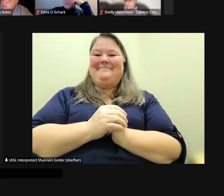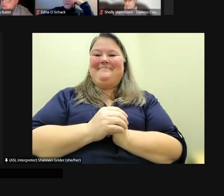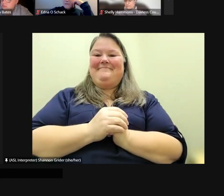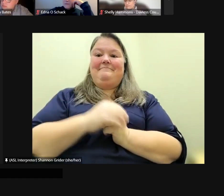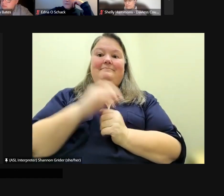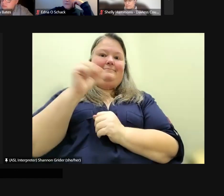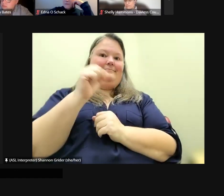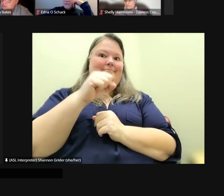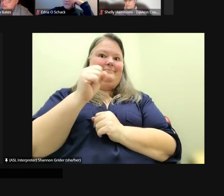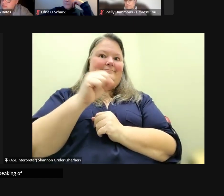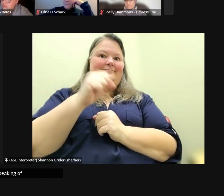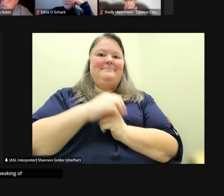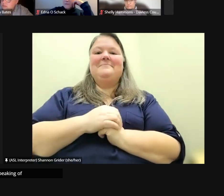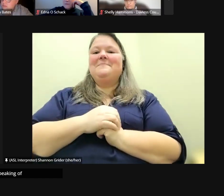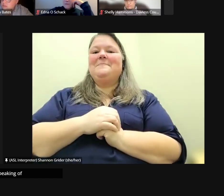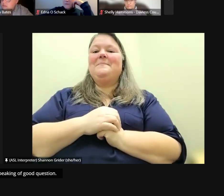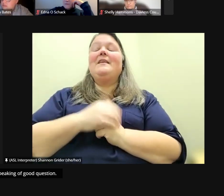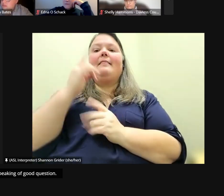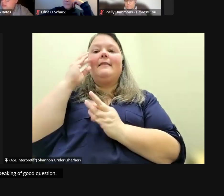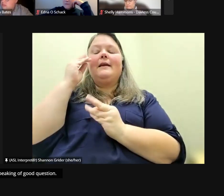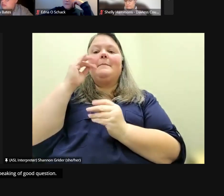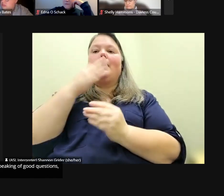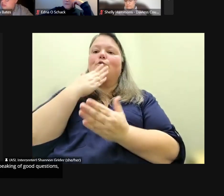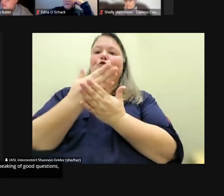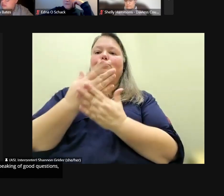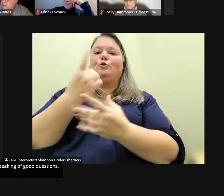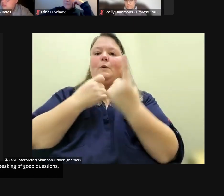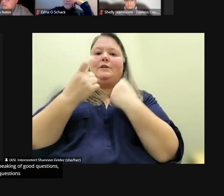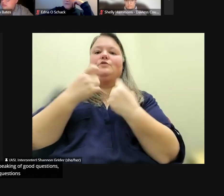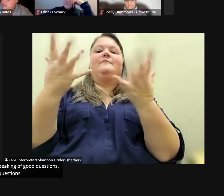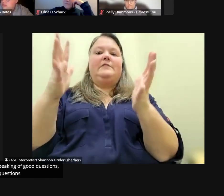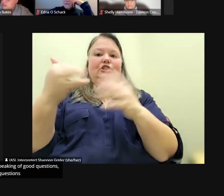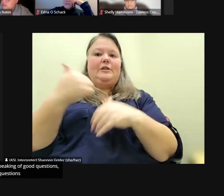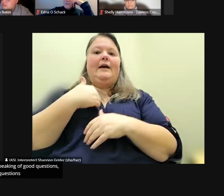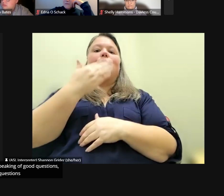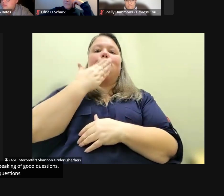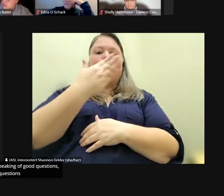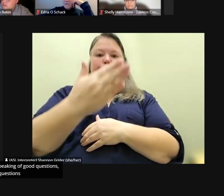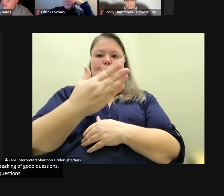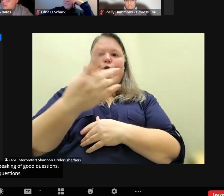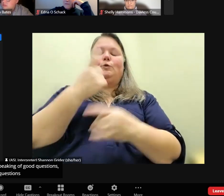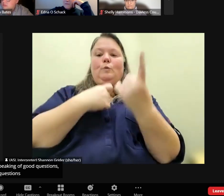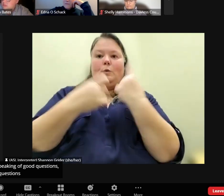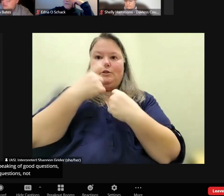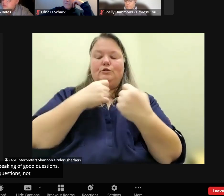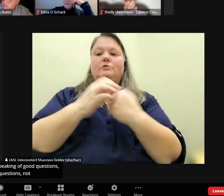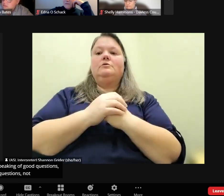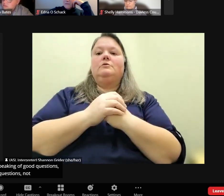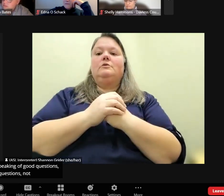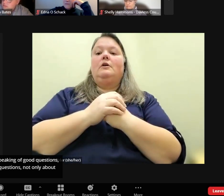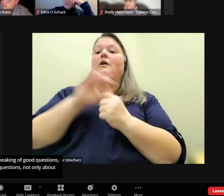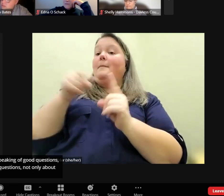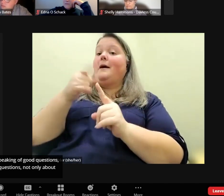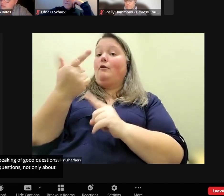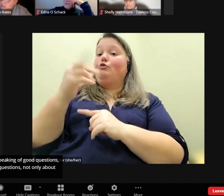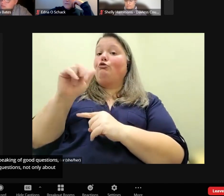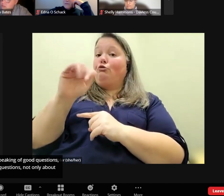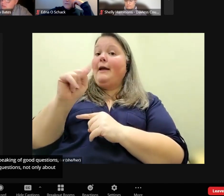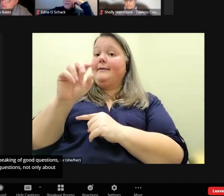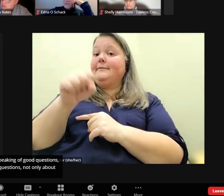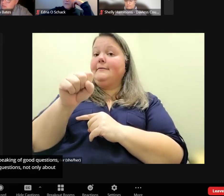speaking of good questions, we've had a lot of good questions, not only about the grant, but also of the role